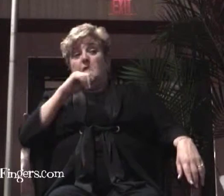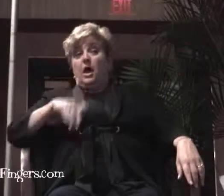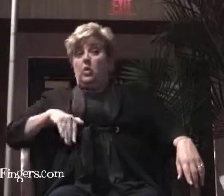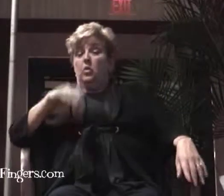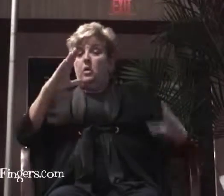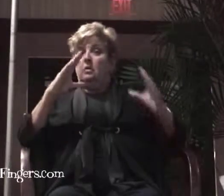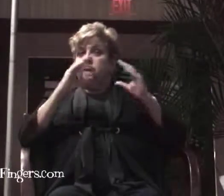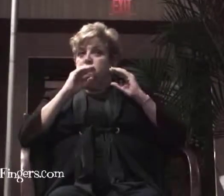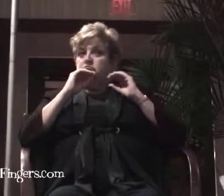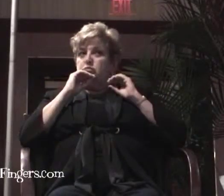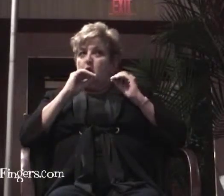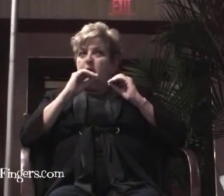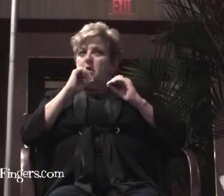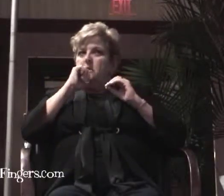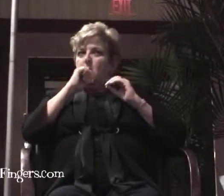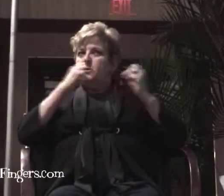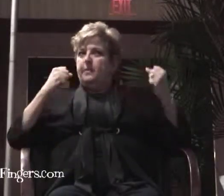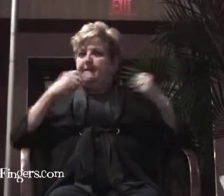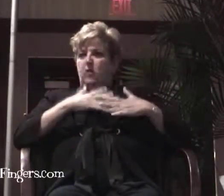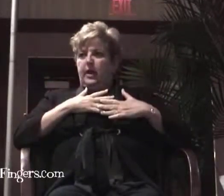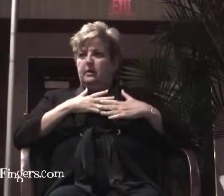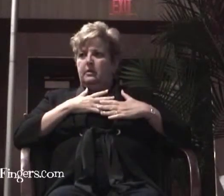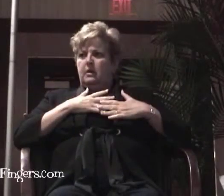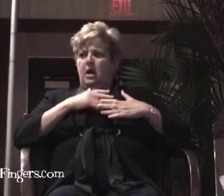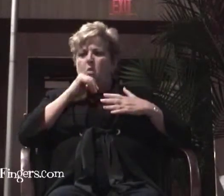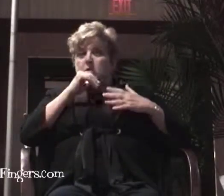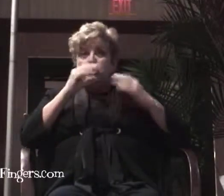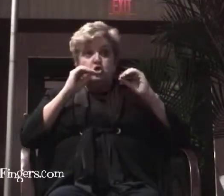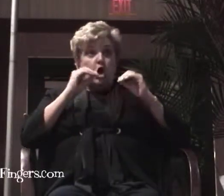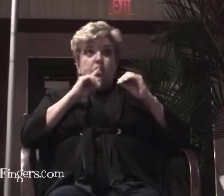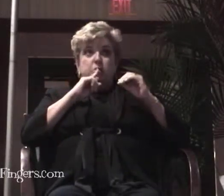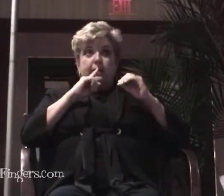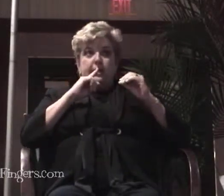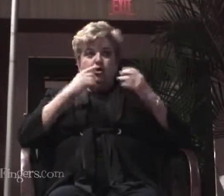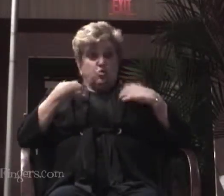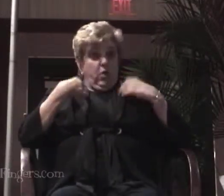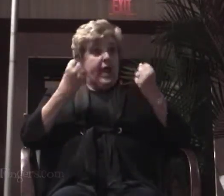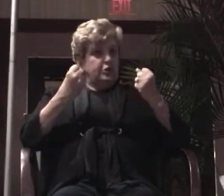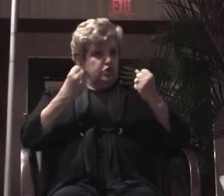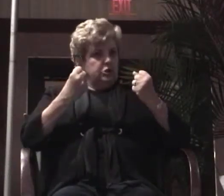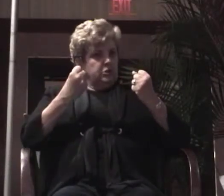fear. I wasn't taught to be courageous in the face of fear. I was taught you don't fear.